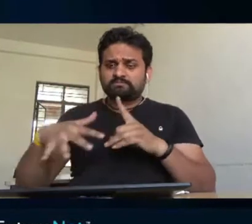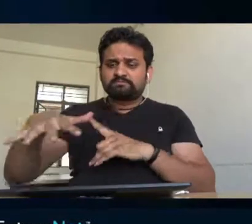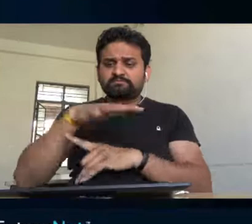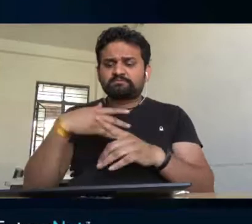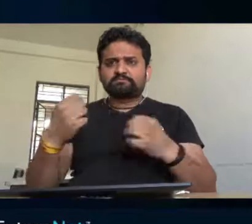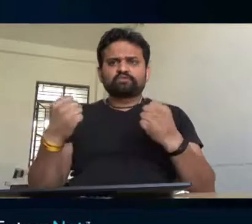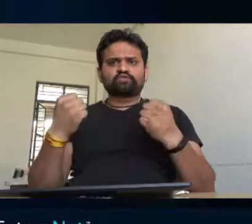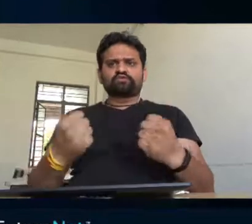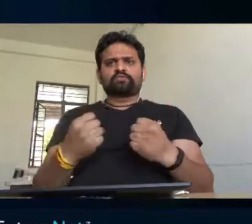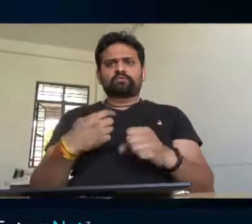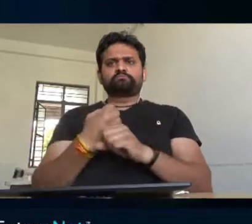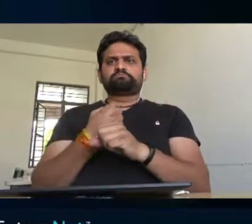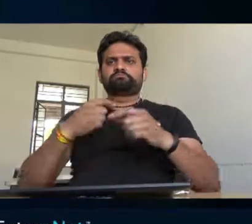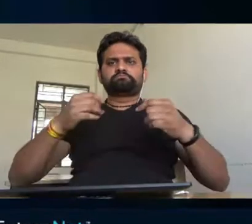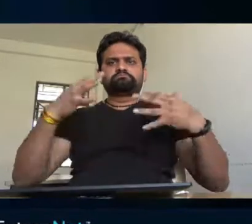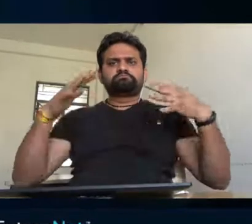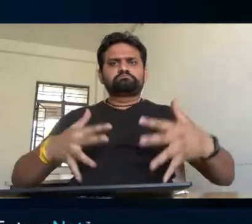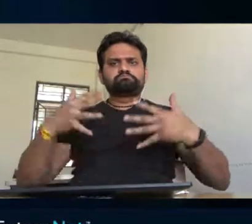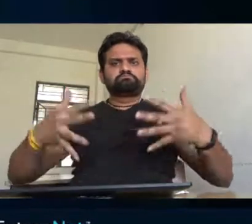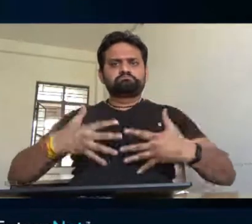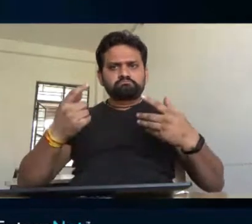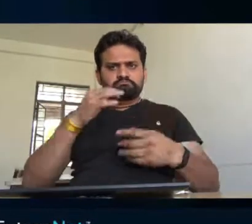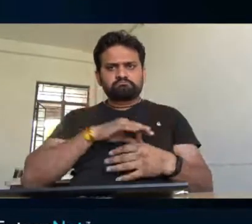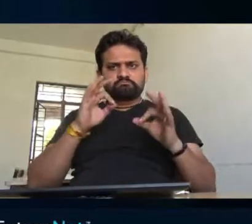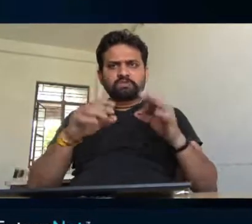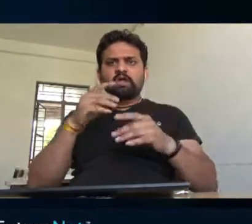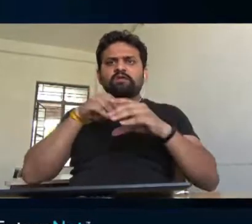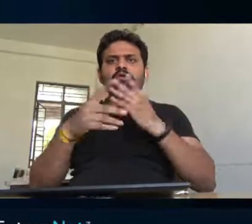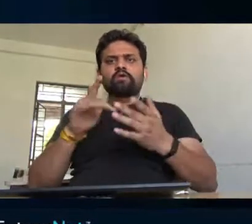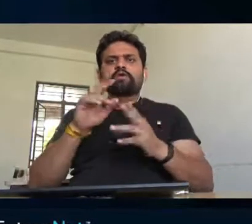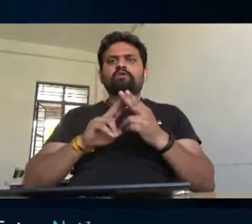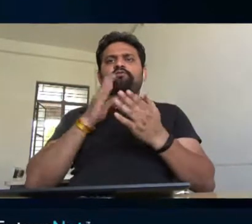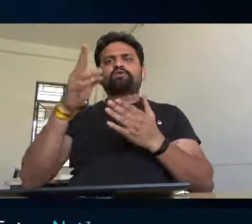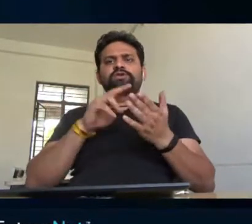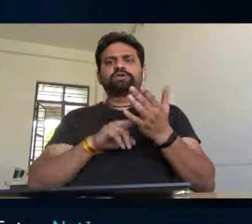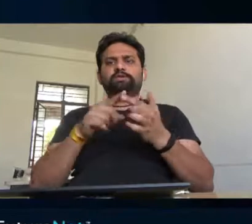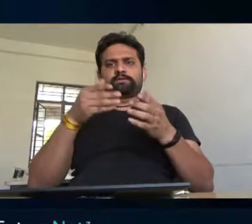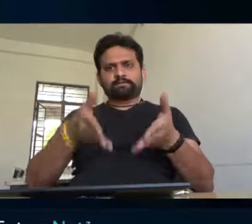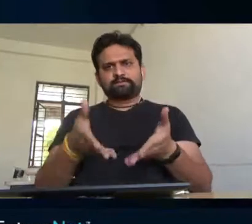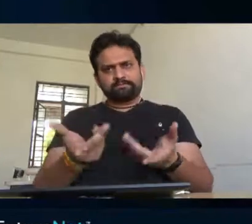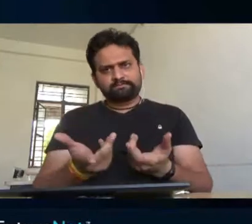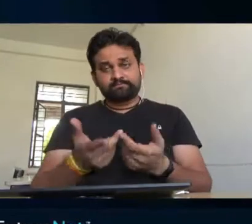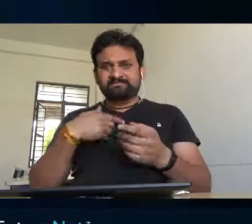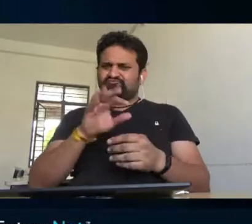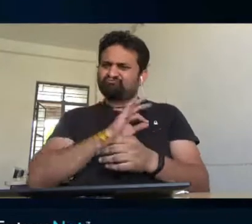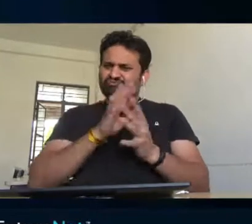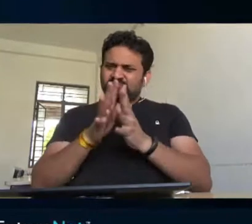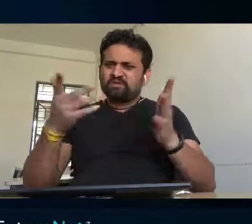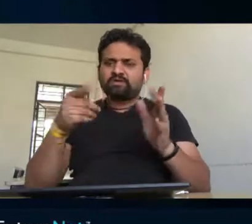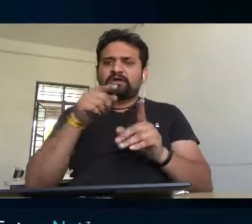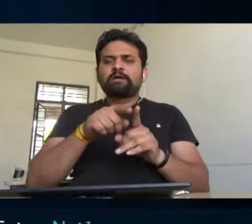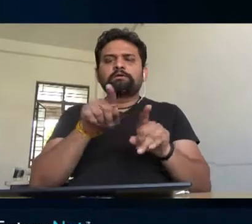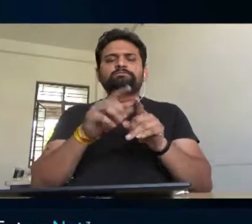months. These people who work now I don't know, more than 6 months, more than 1 year,